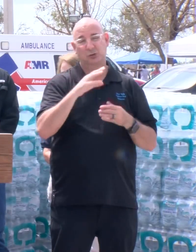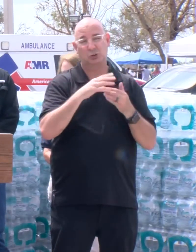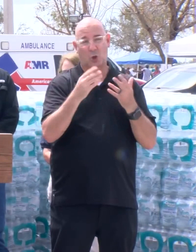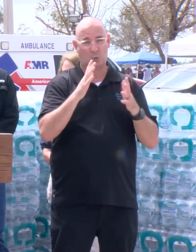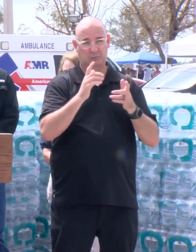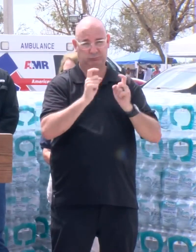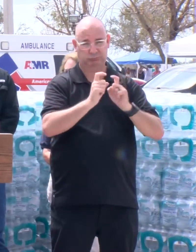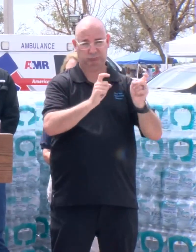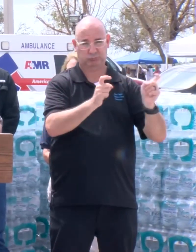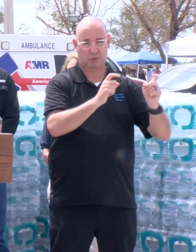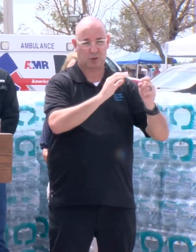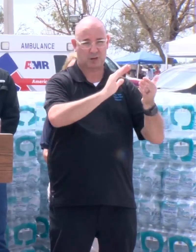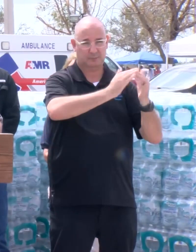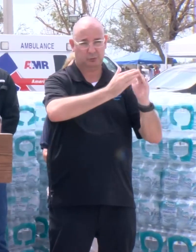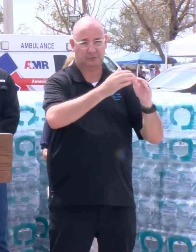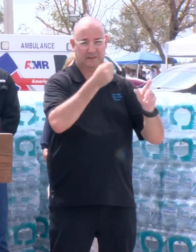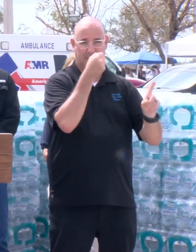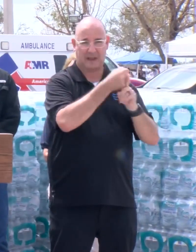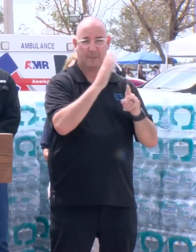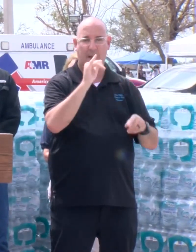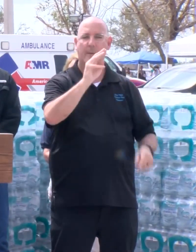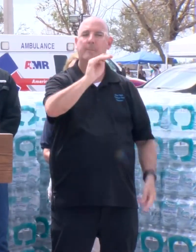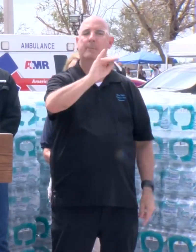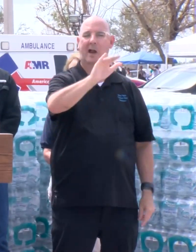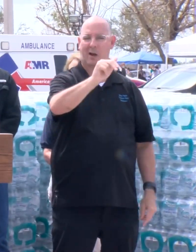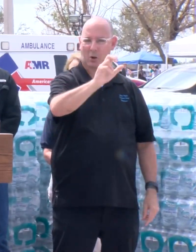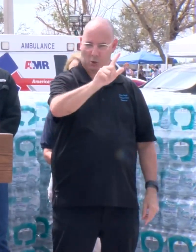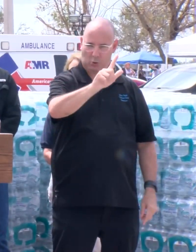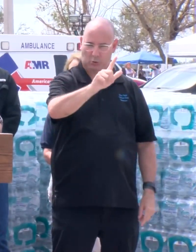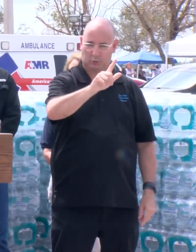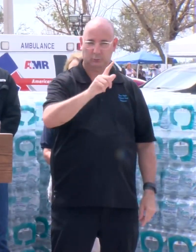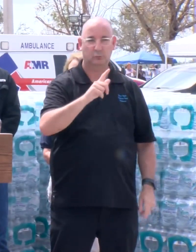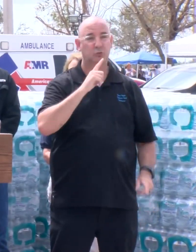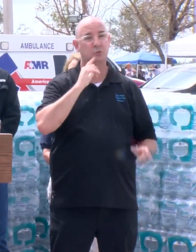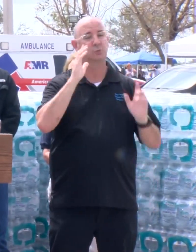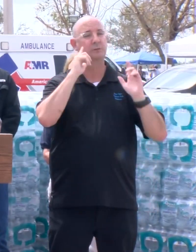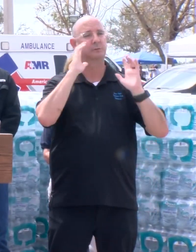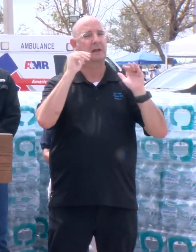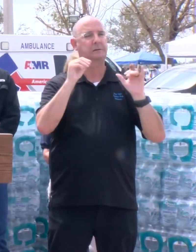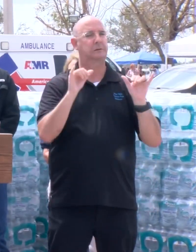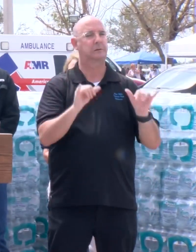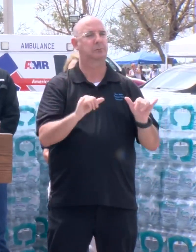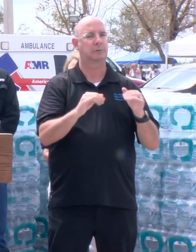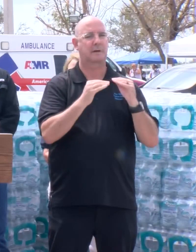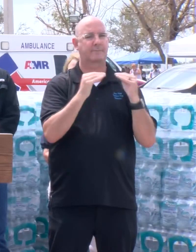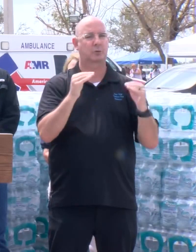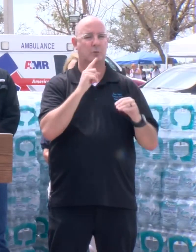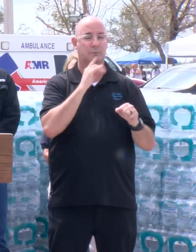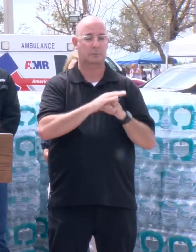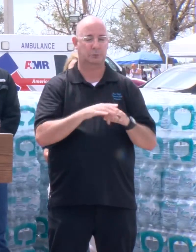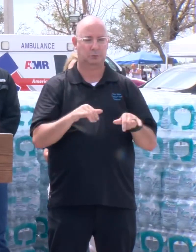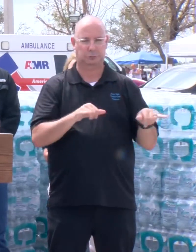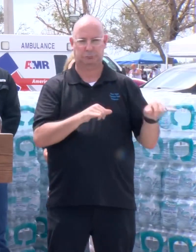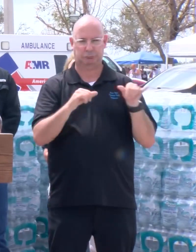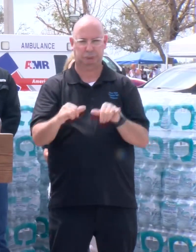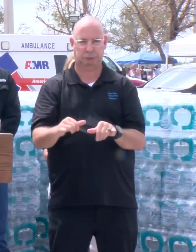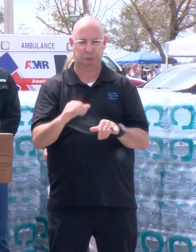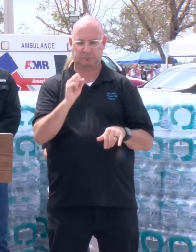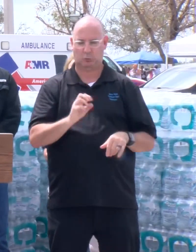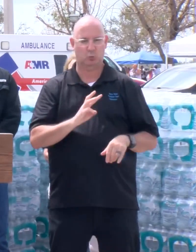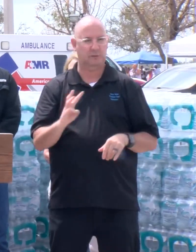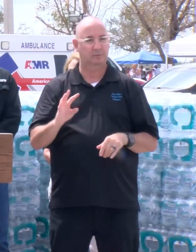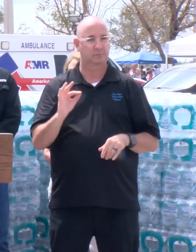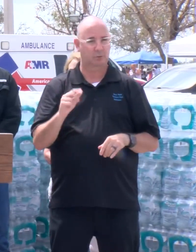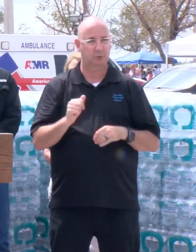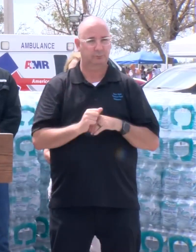communities impacted by Hurricane Michael. You can expect to see that commitment here in Southwest Florida. At DEO, we have the Office of Long-Term Resiliency,